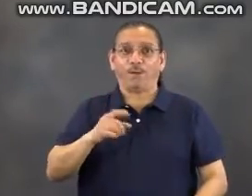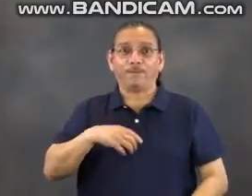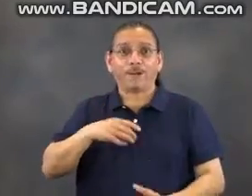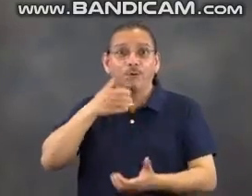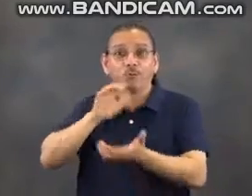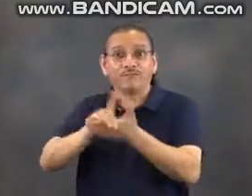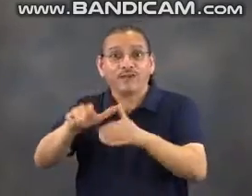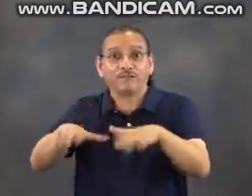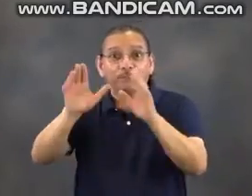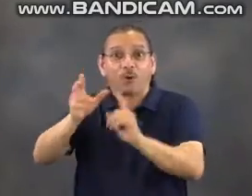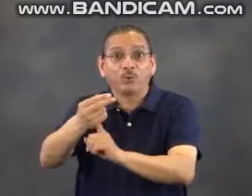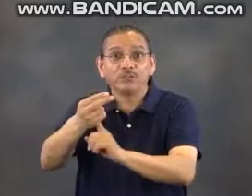RV. We had a dilemma.